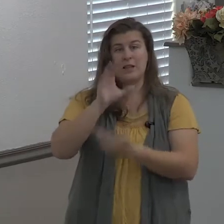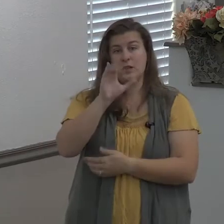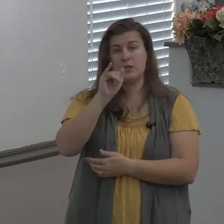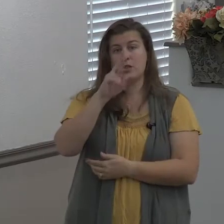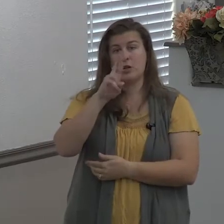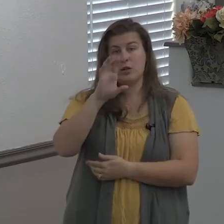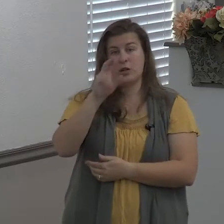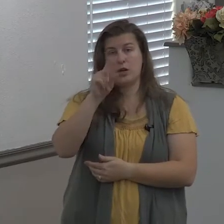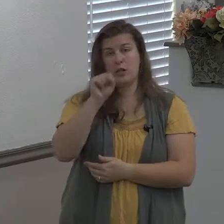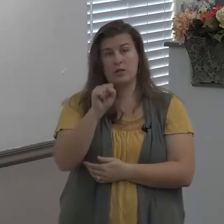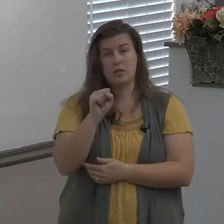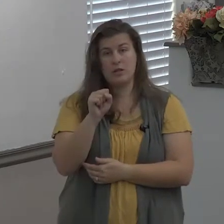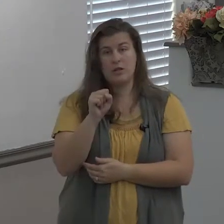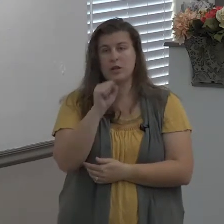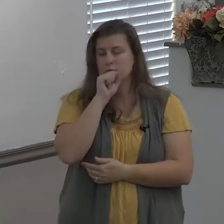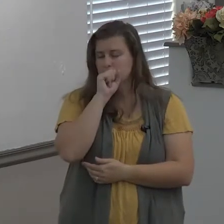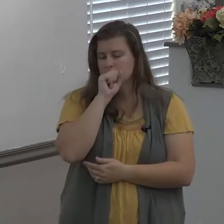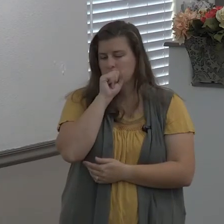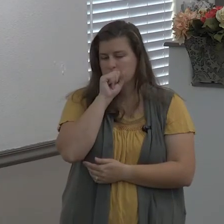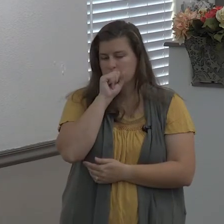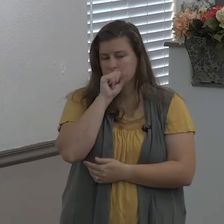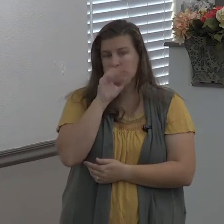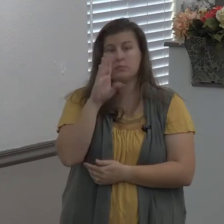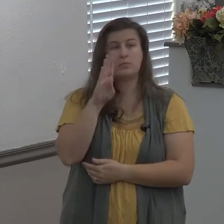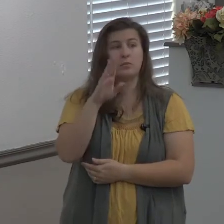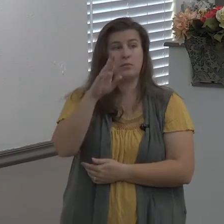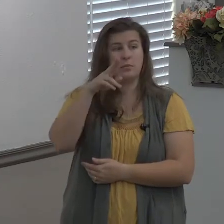to speak in the large tent of his traveling circus.